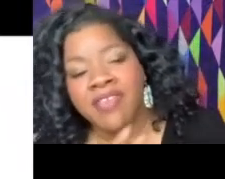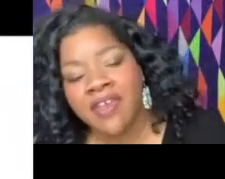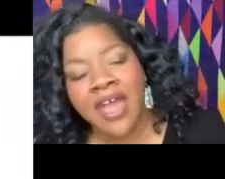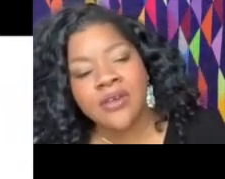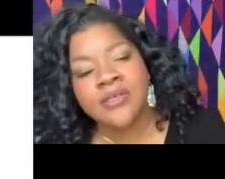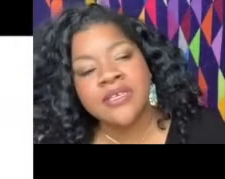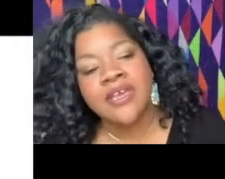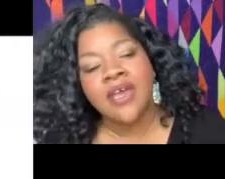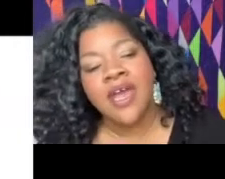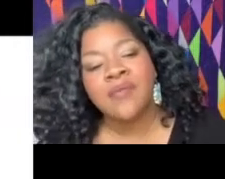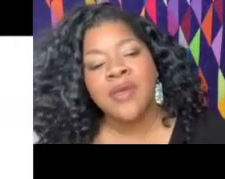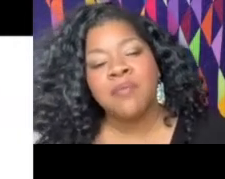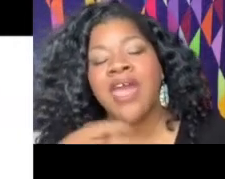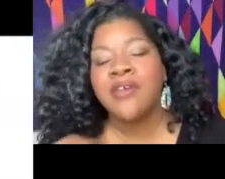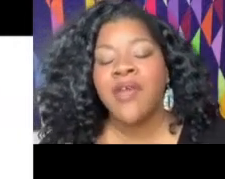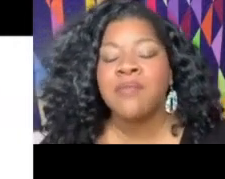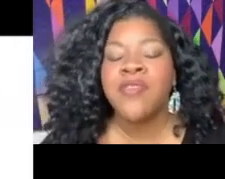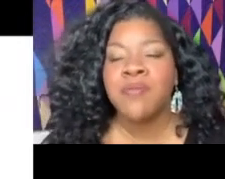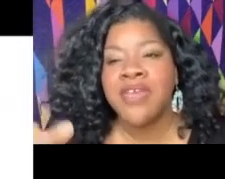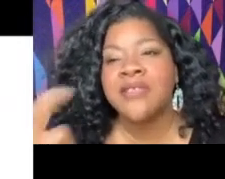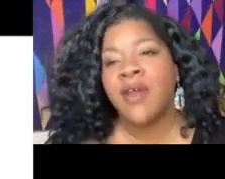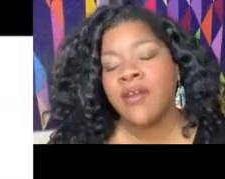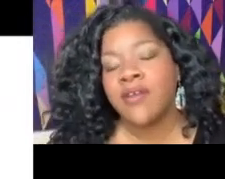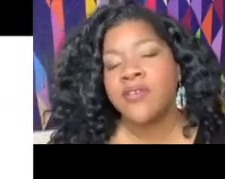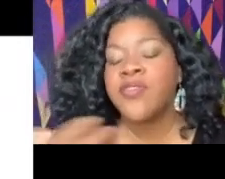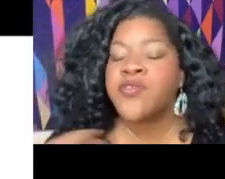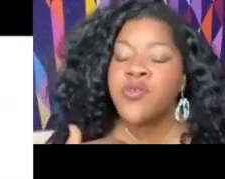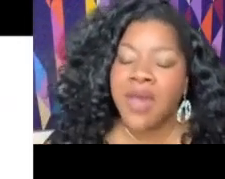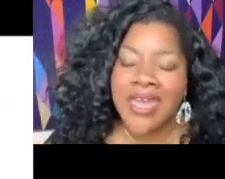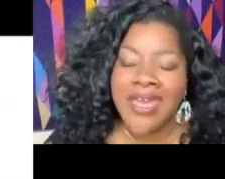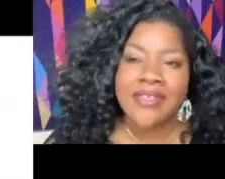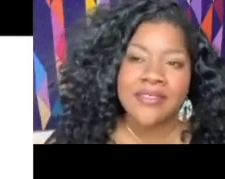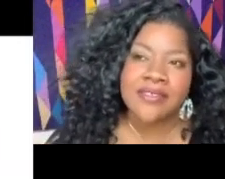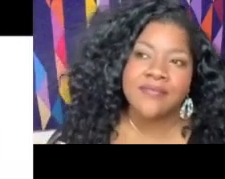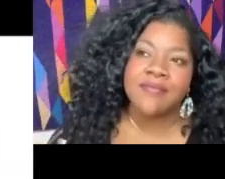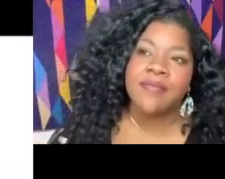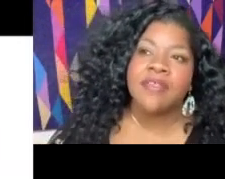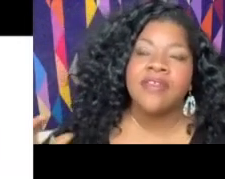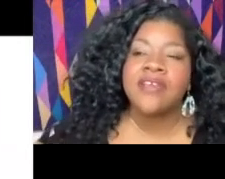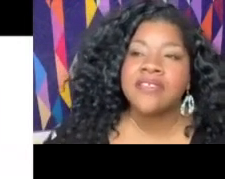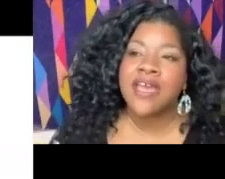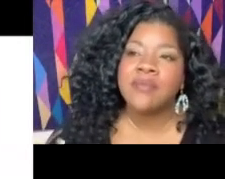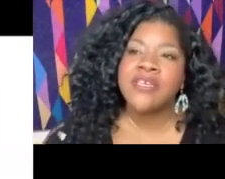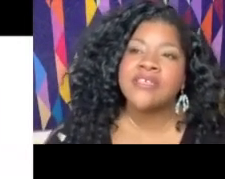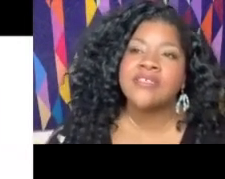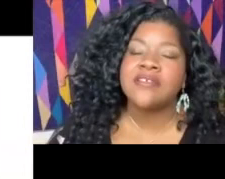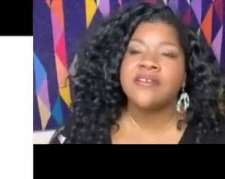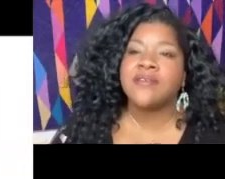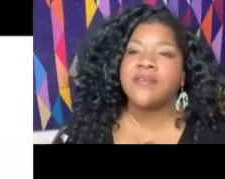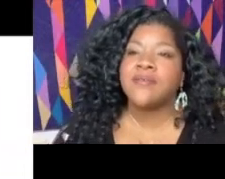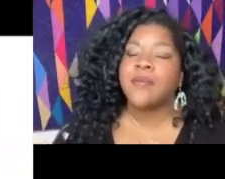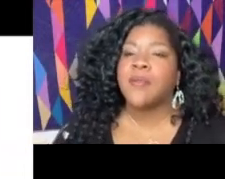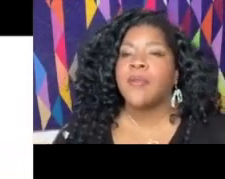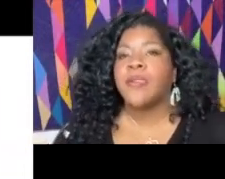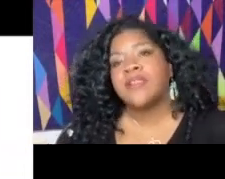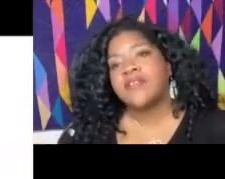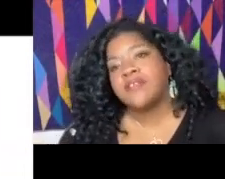livable in their house, my grandmother makes art through my hands. Next slide, please.